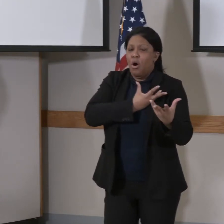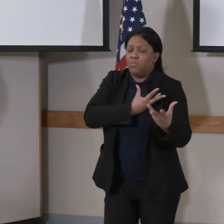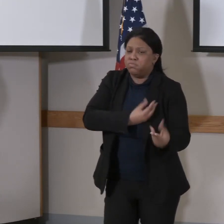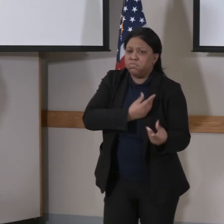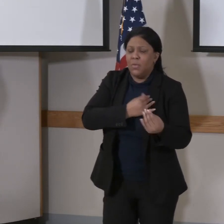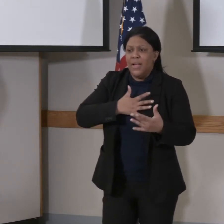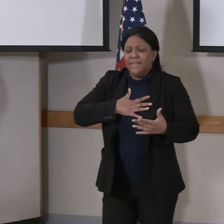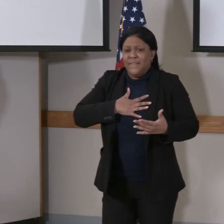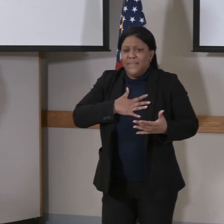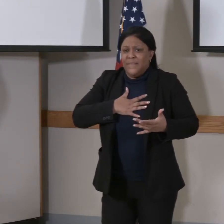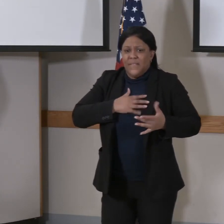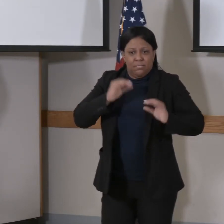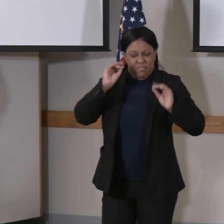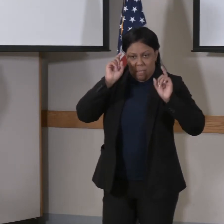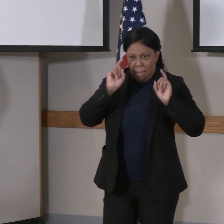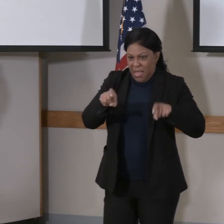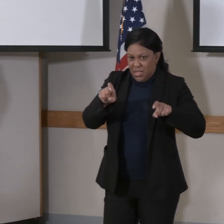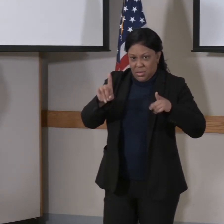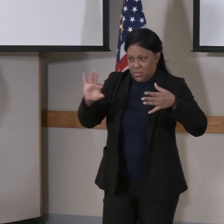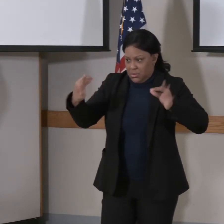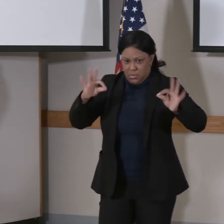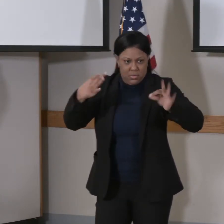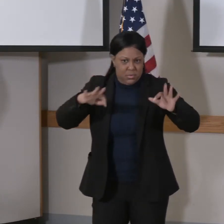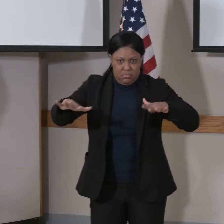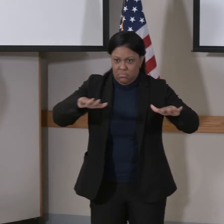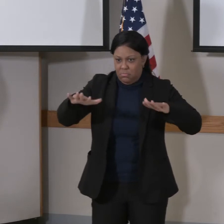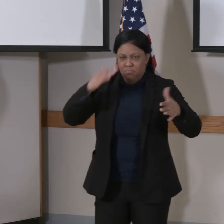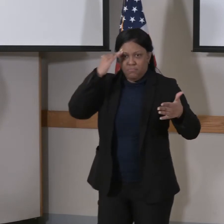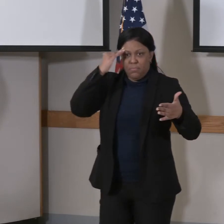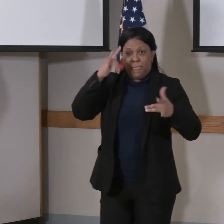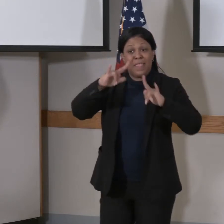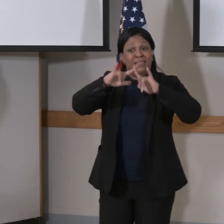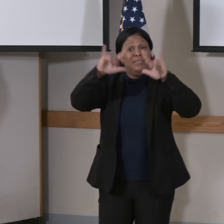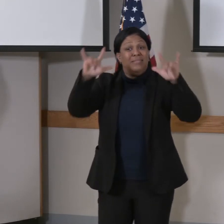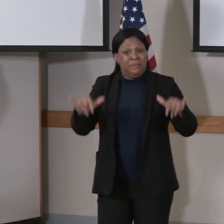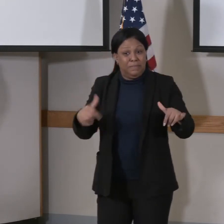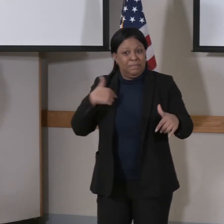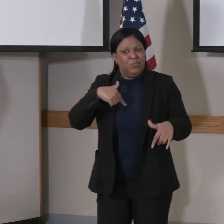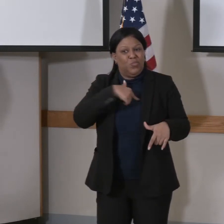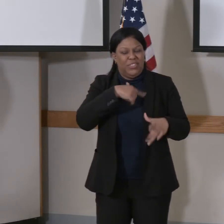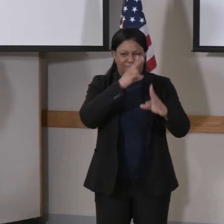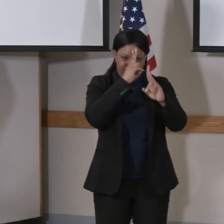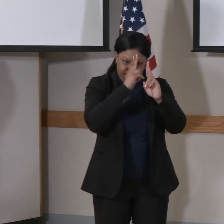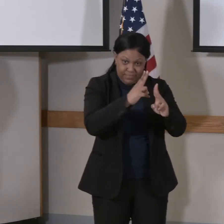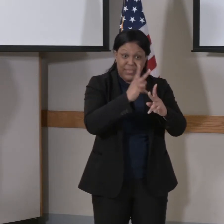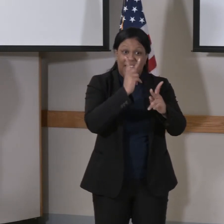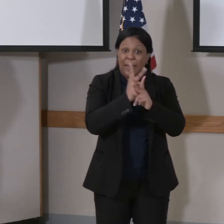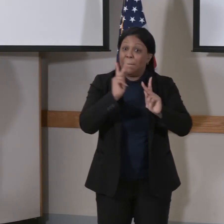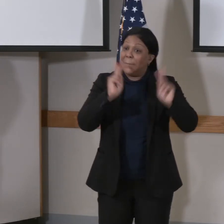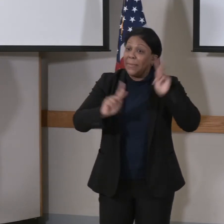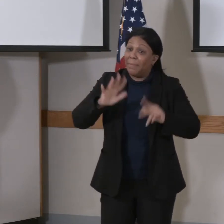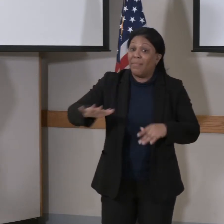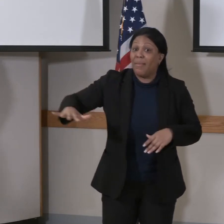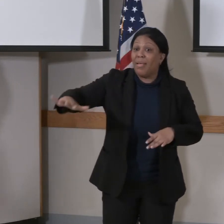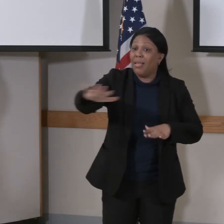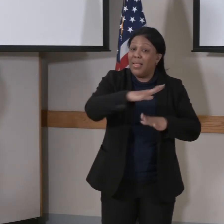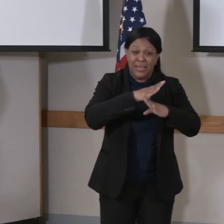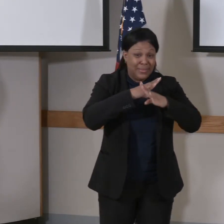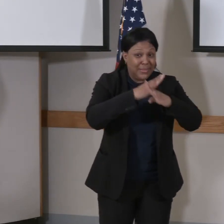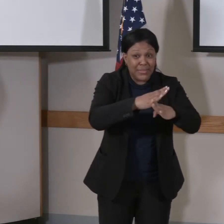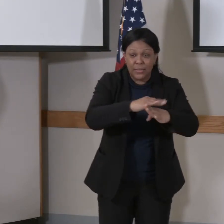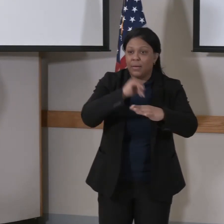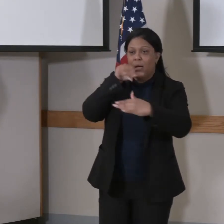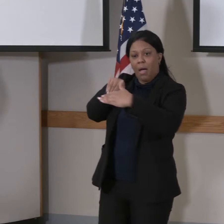very strong preventative measure to keep people off the freeway. And I'll reiterate what I said before. There are many, many places to exercise your